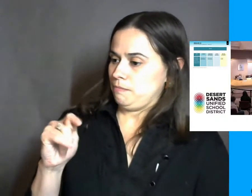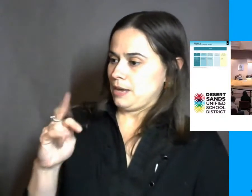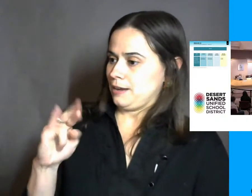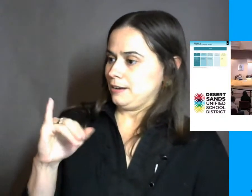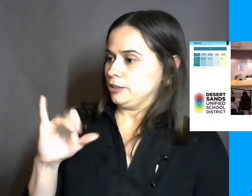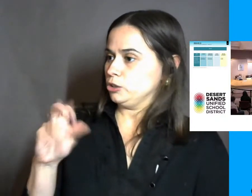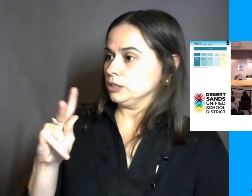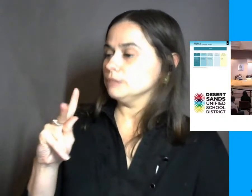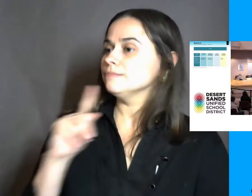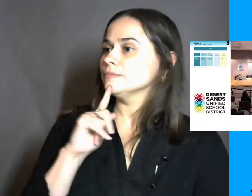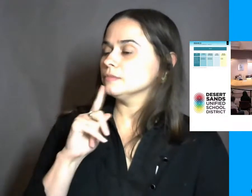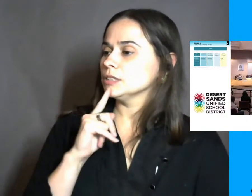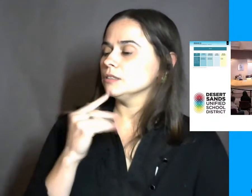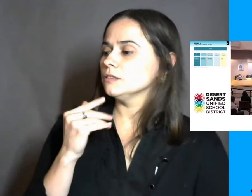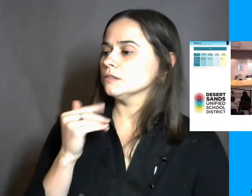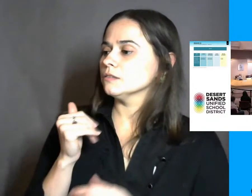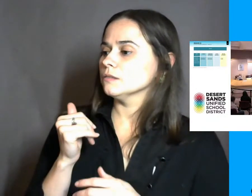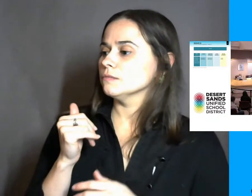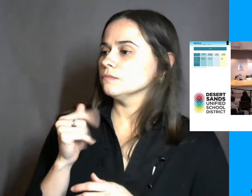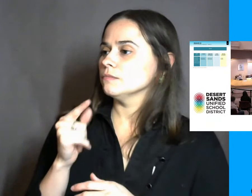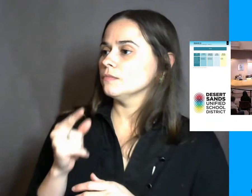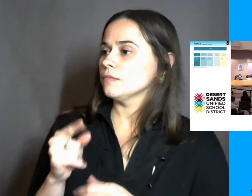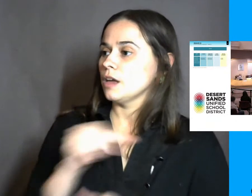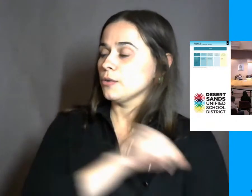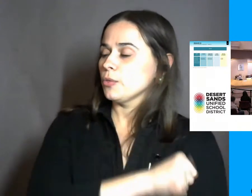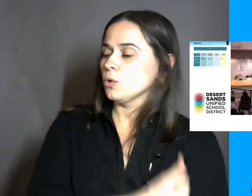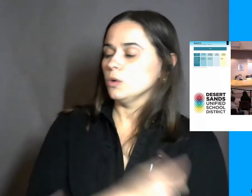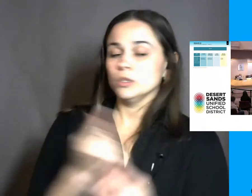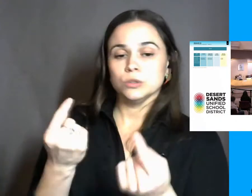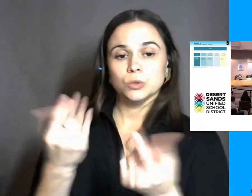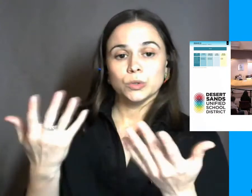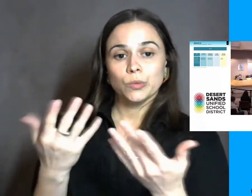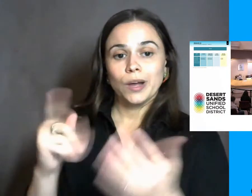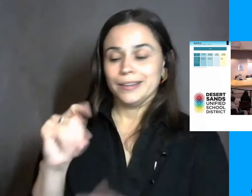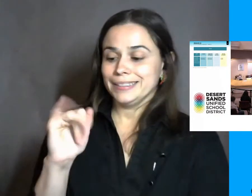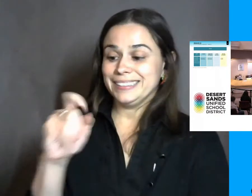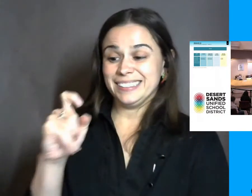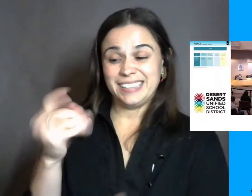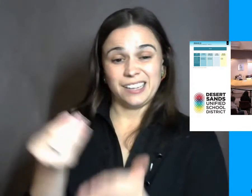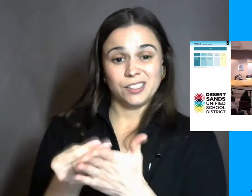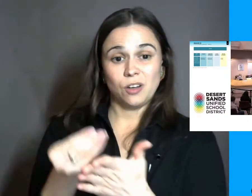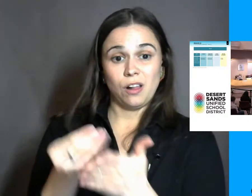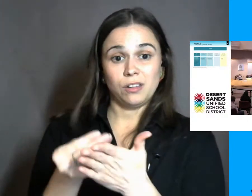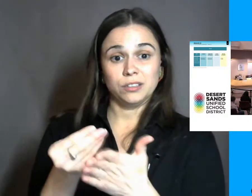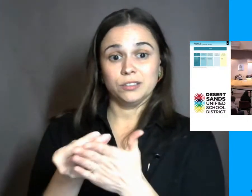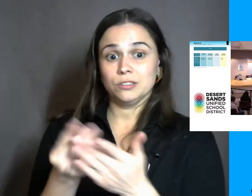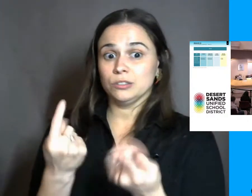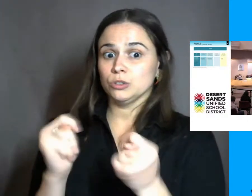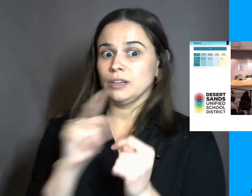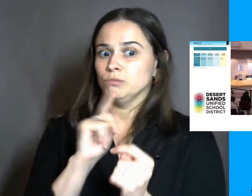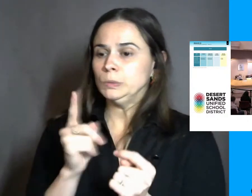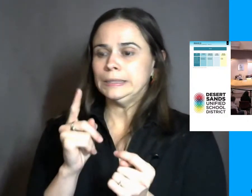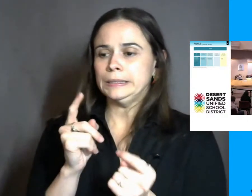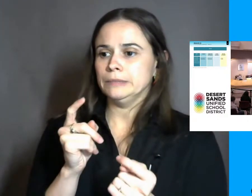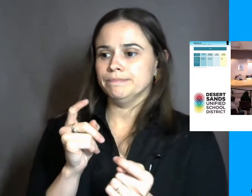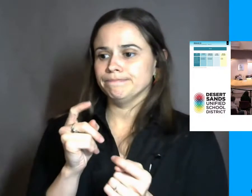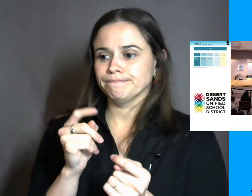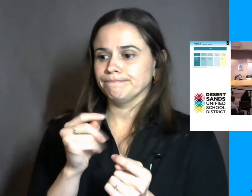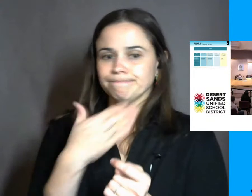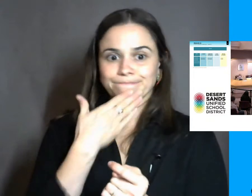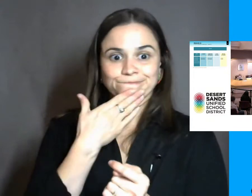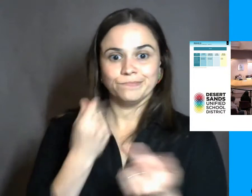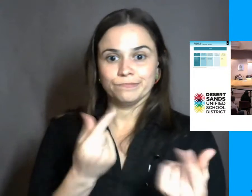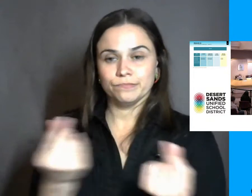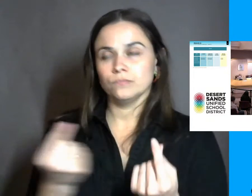are trying to maximize the taxpayer dollars by applying projects to any bonds that were passed